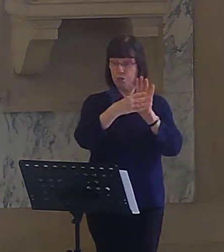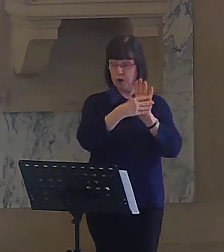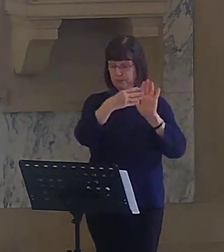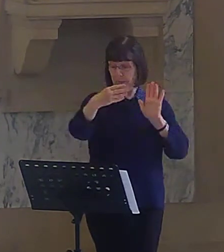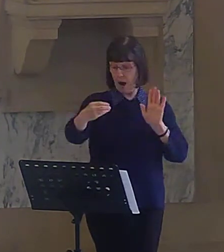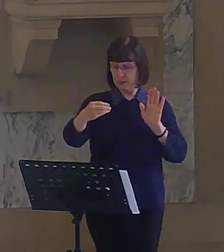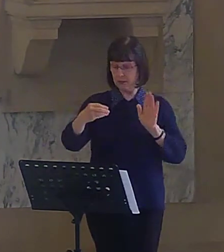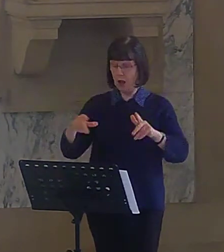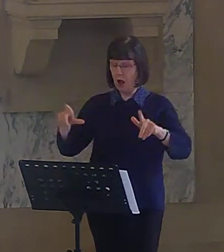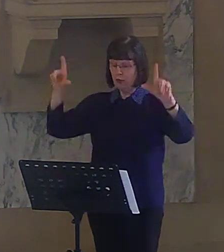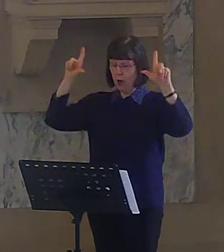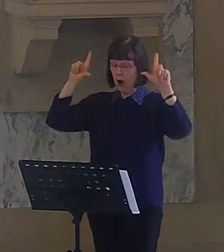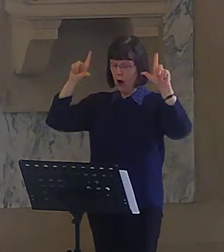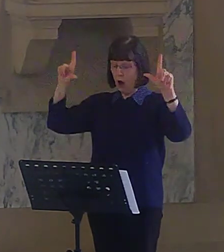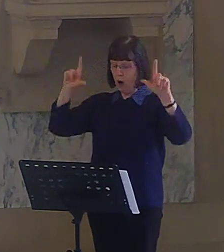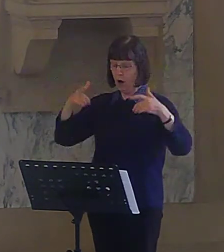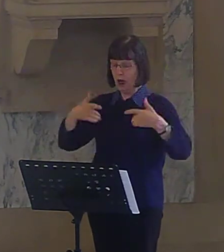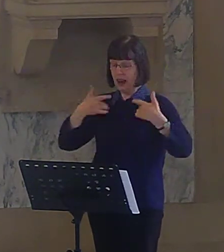Response: